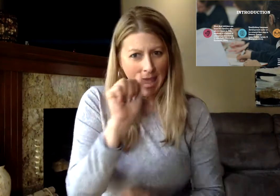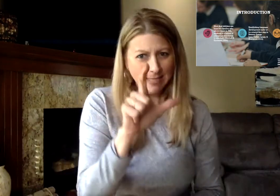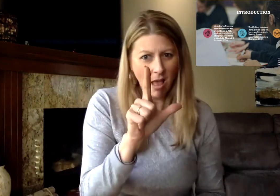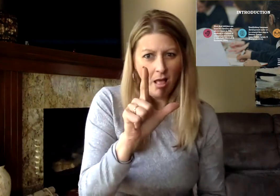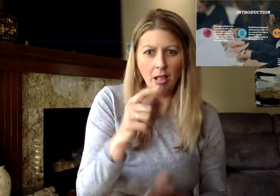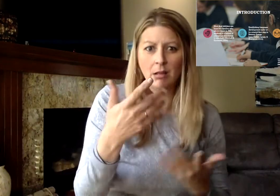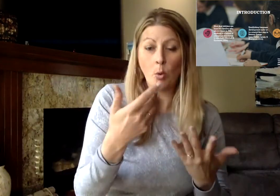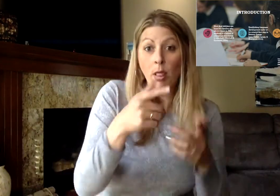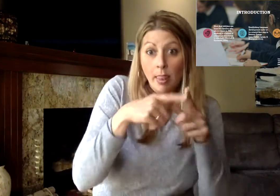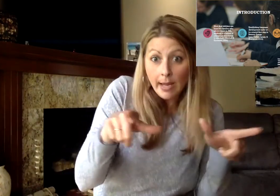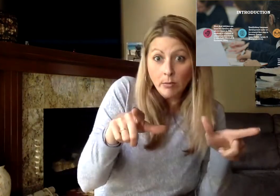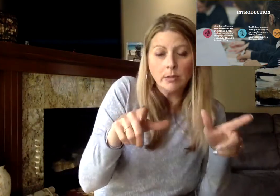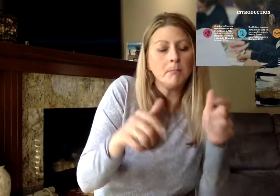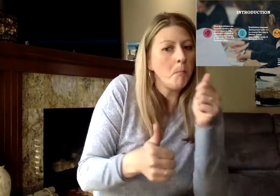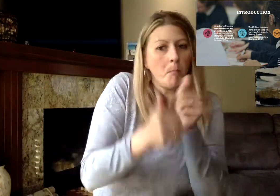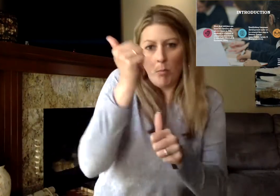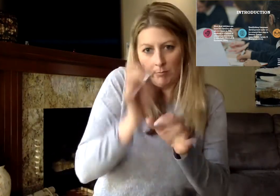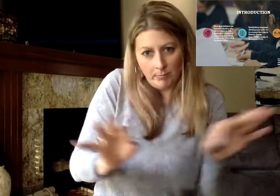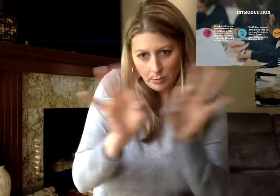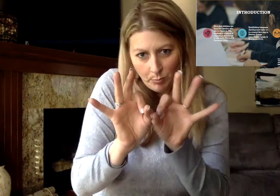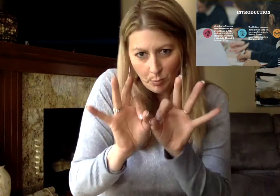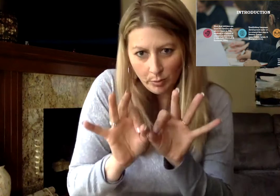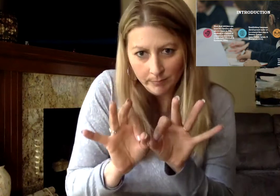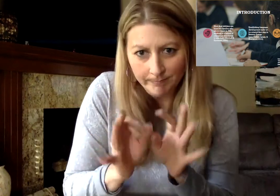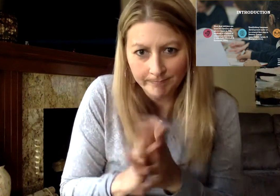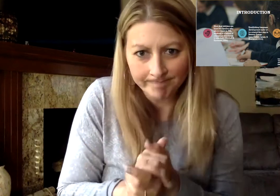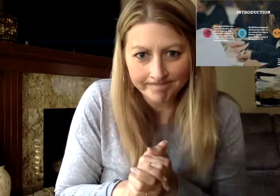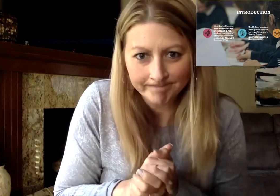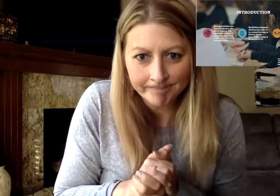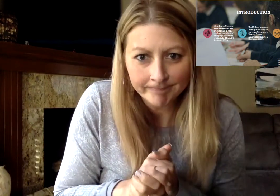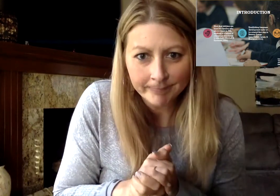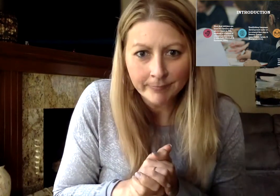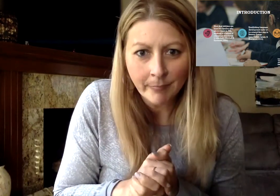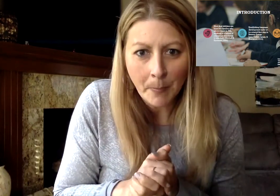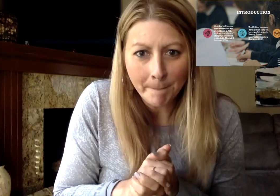deficient, and ASL, which is the most important language for them.